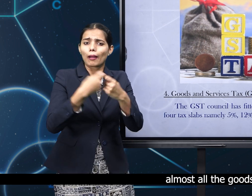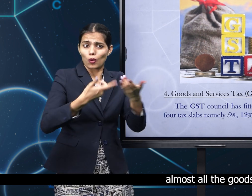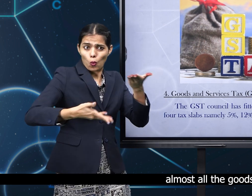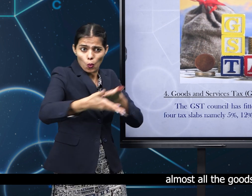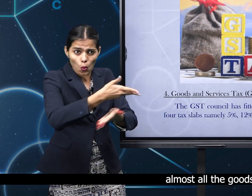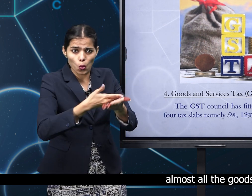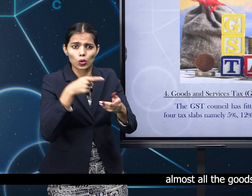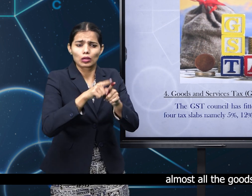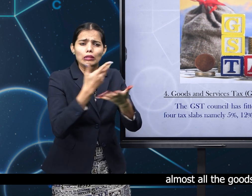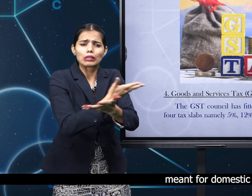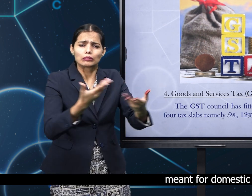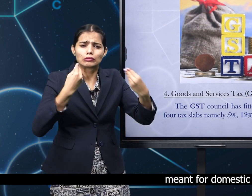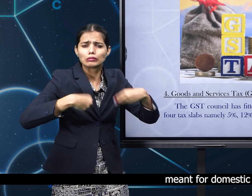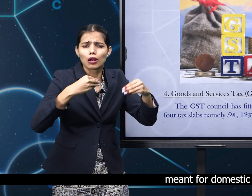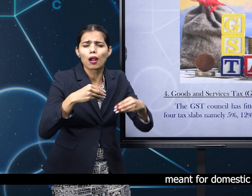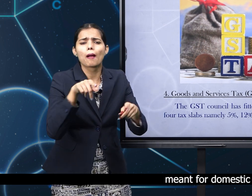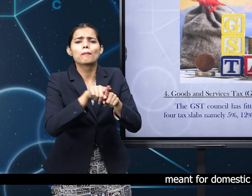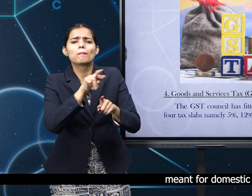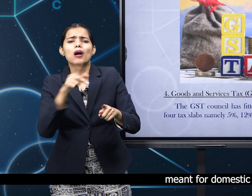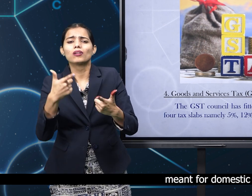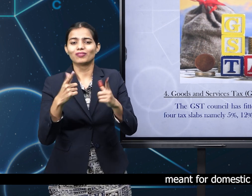goods and services mean for domestic consumption.